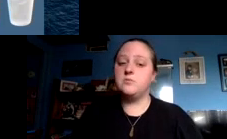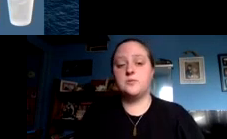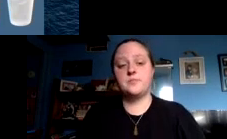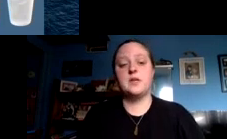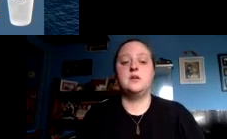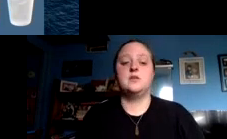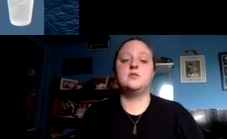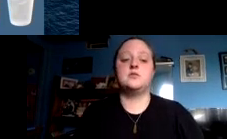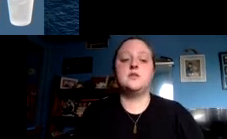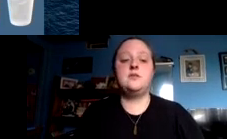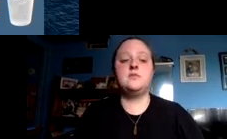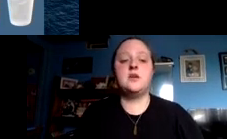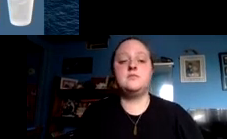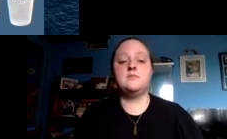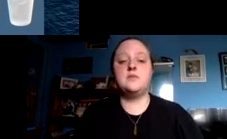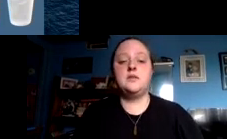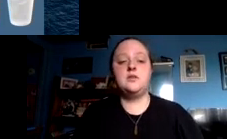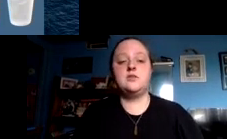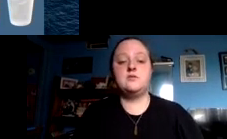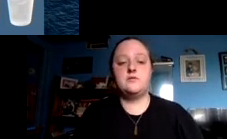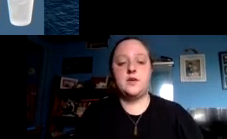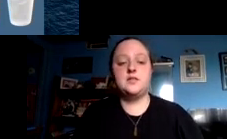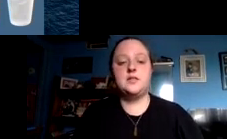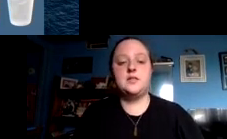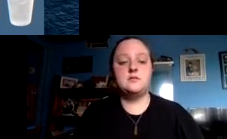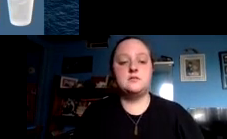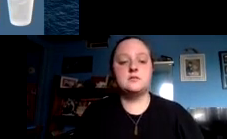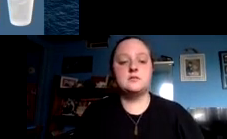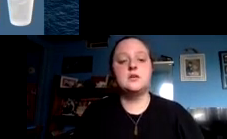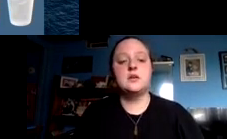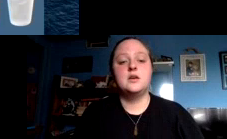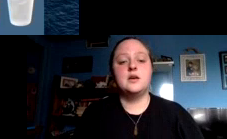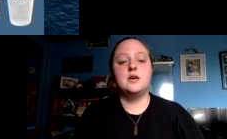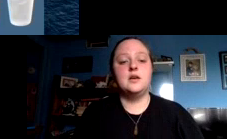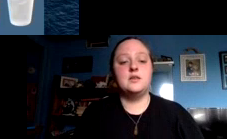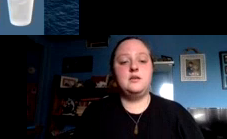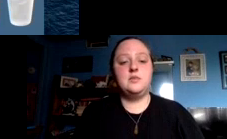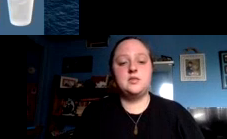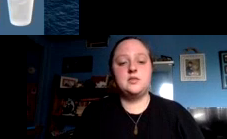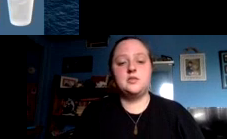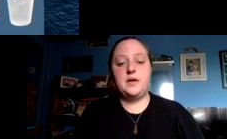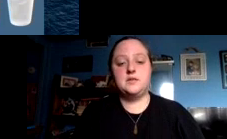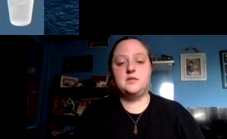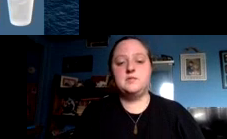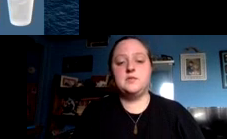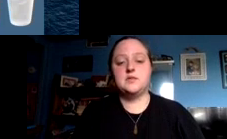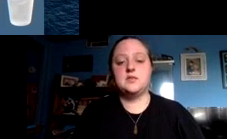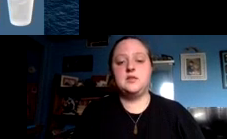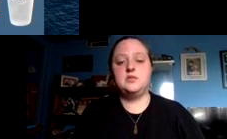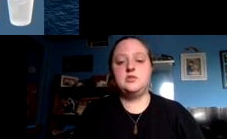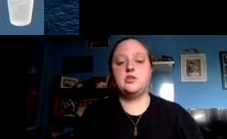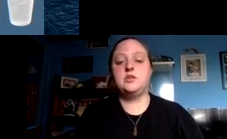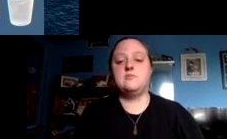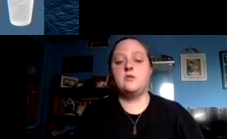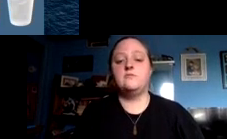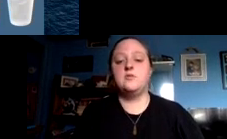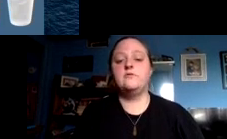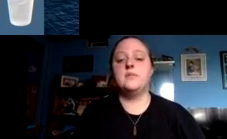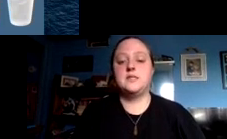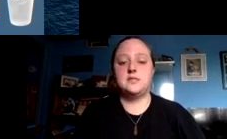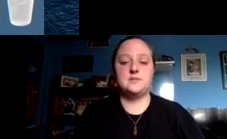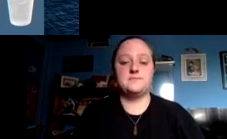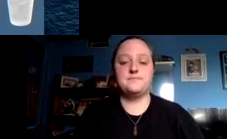activity is normal. So symptoms may include fainting, and then muscle spasms and sudden